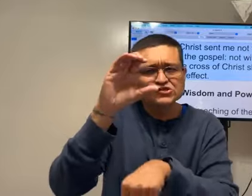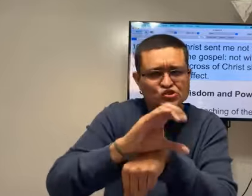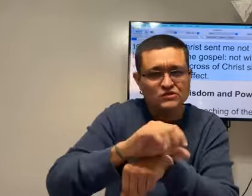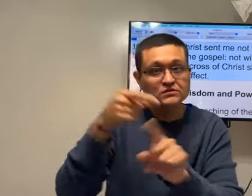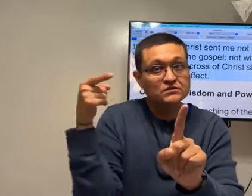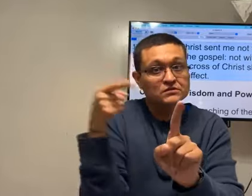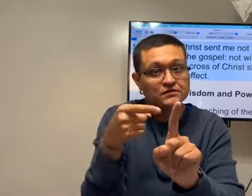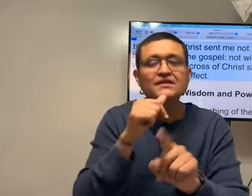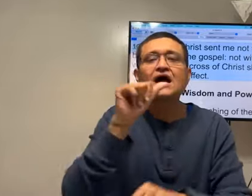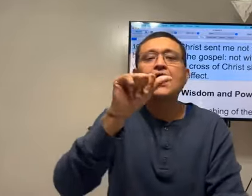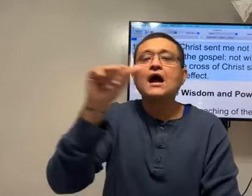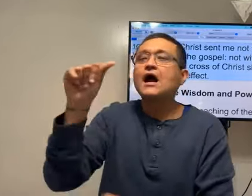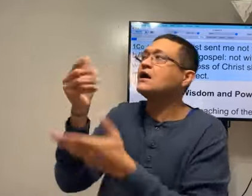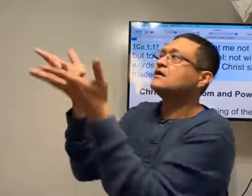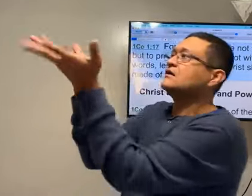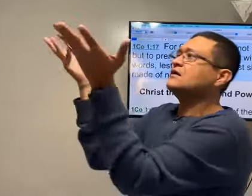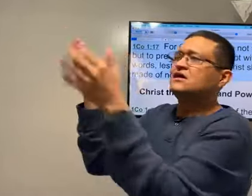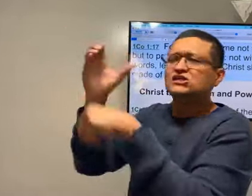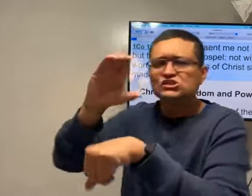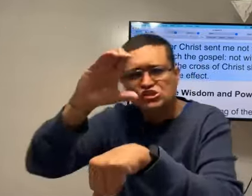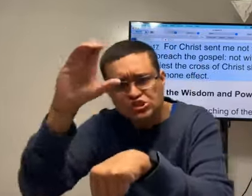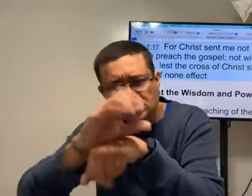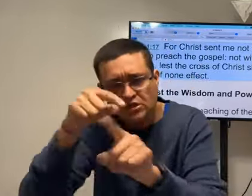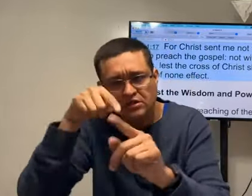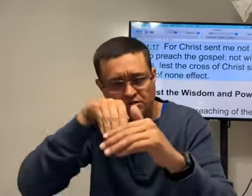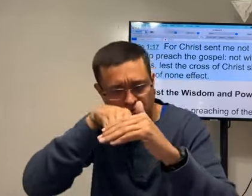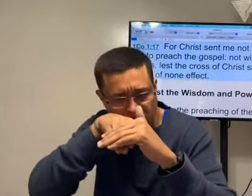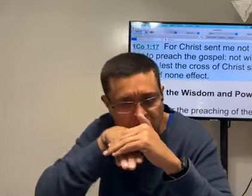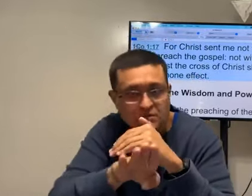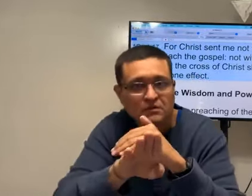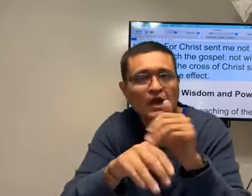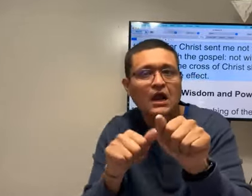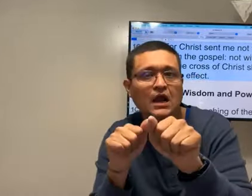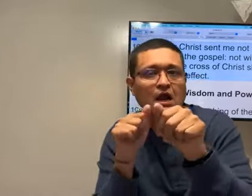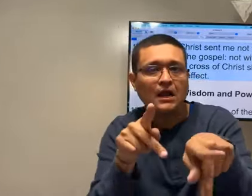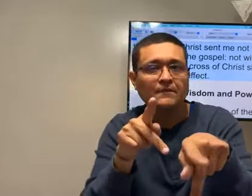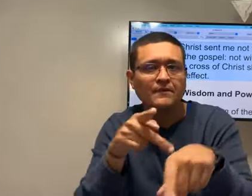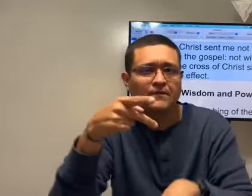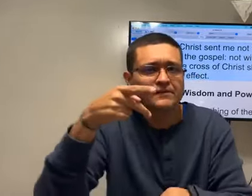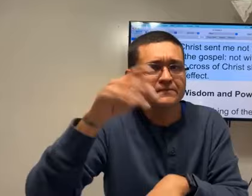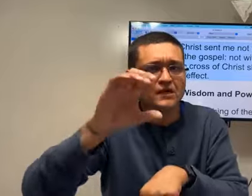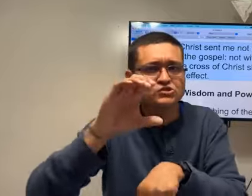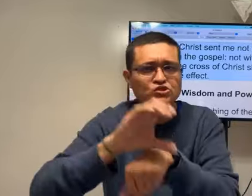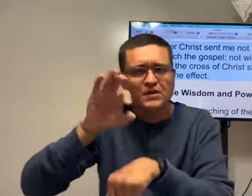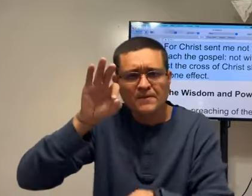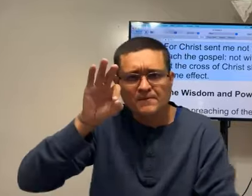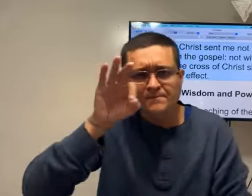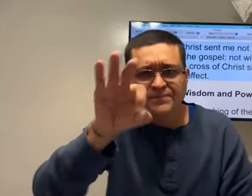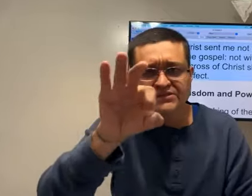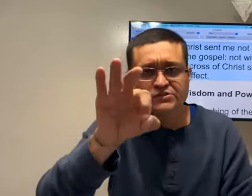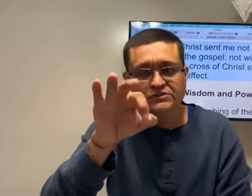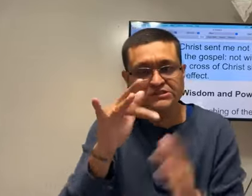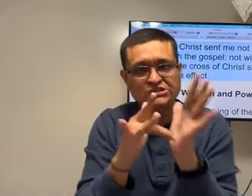I love you and I hope you find a church, not just any church, but the church, an apostolic Pentecostal